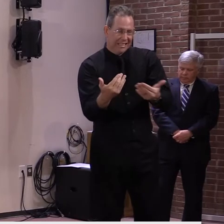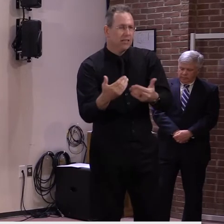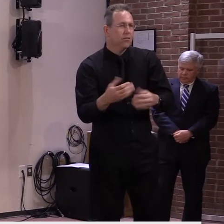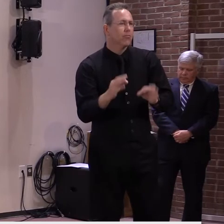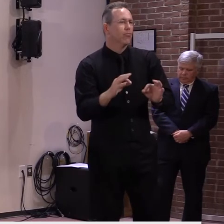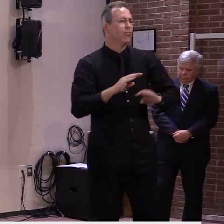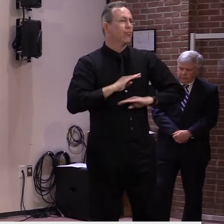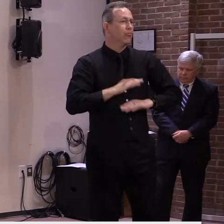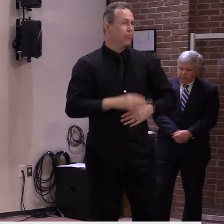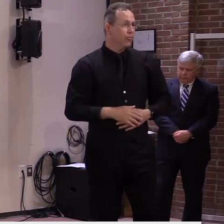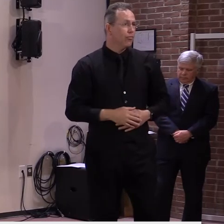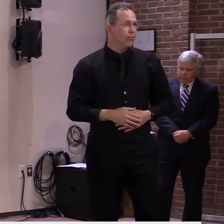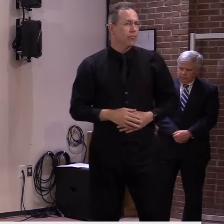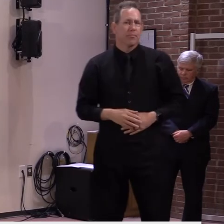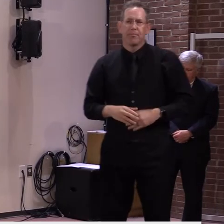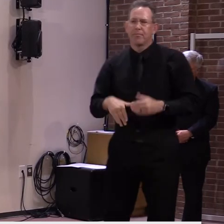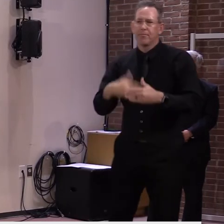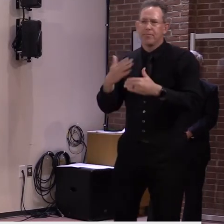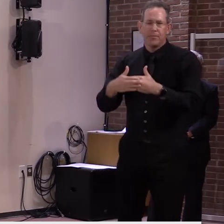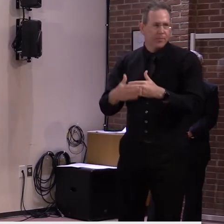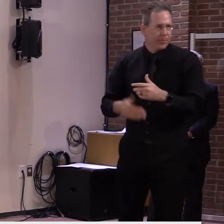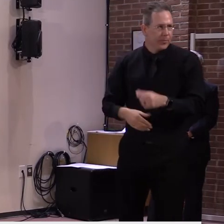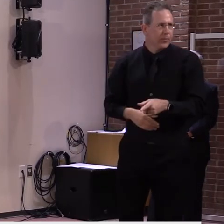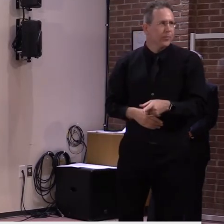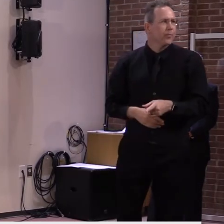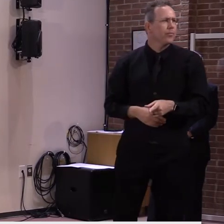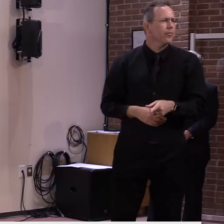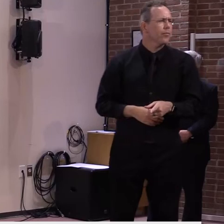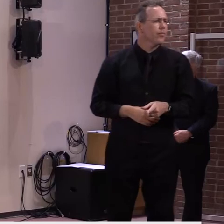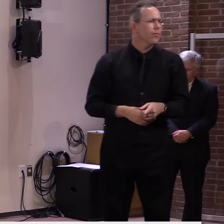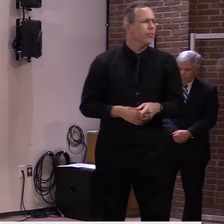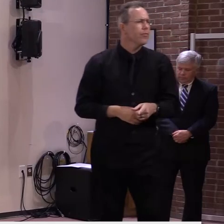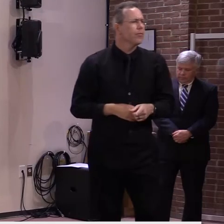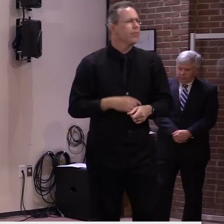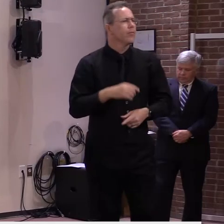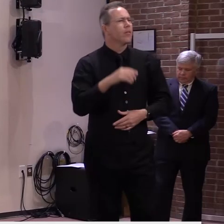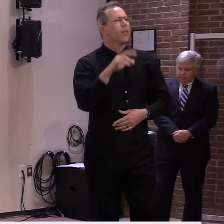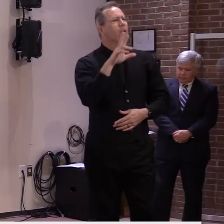Guy Page, Chronicle of the Vermont State House.